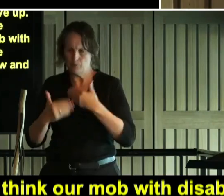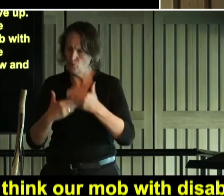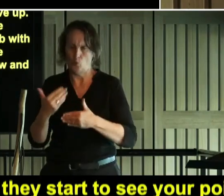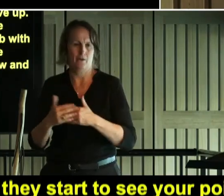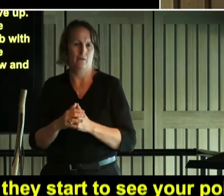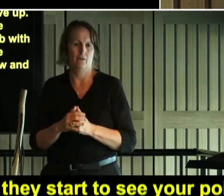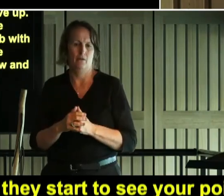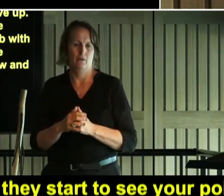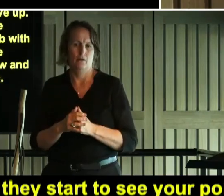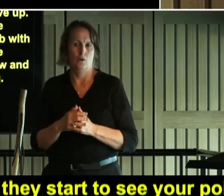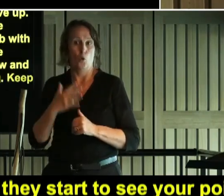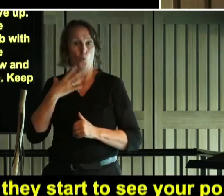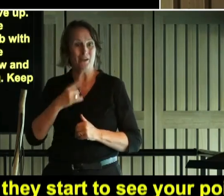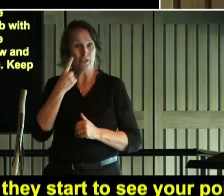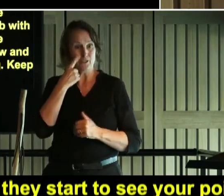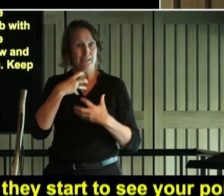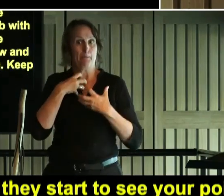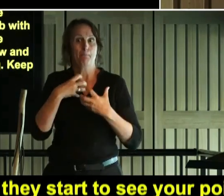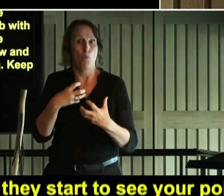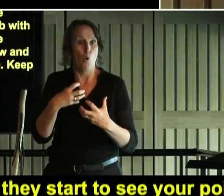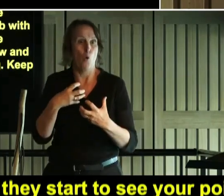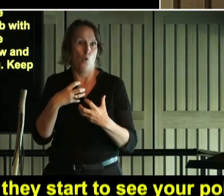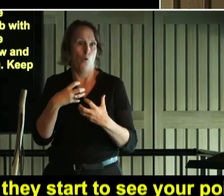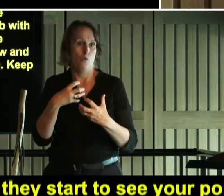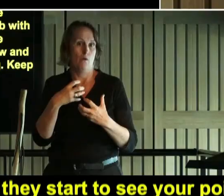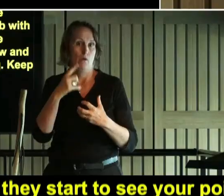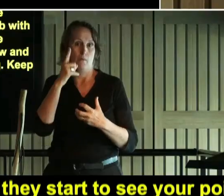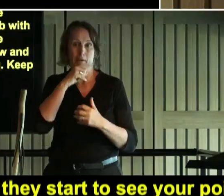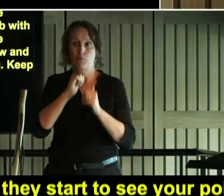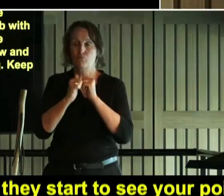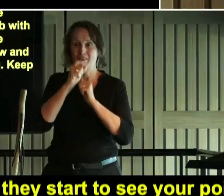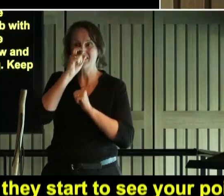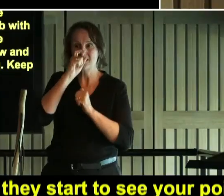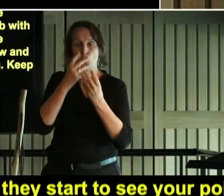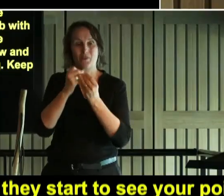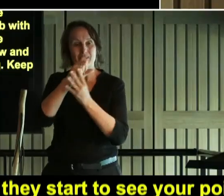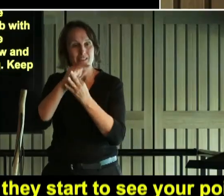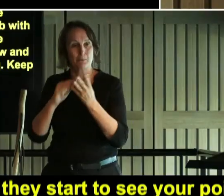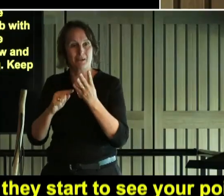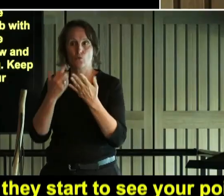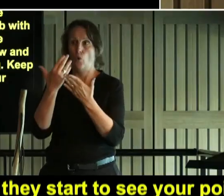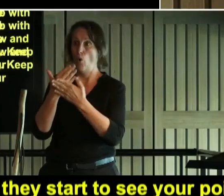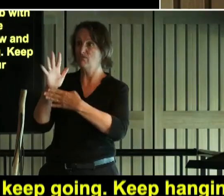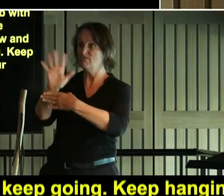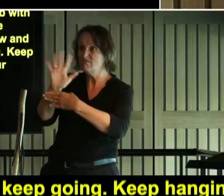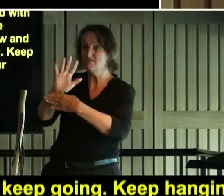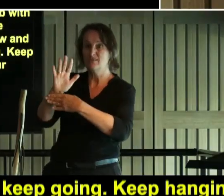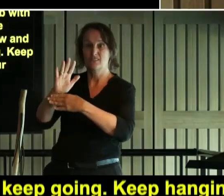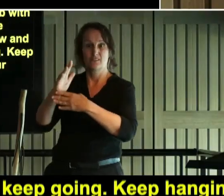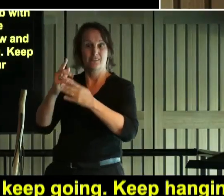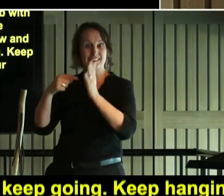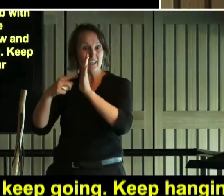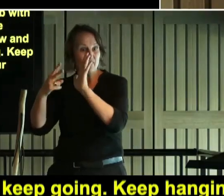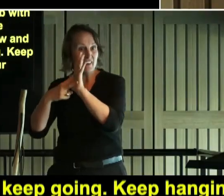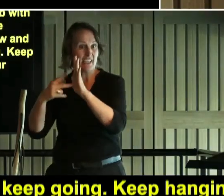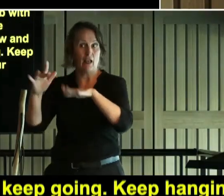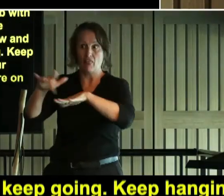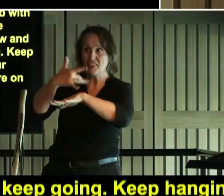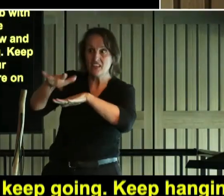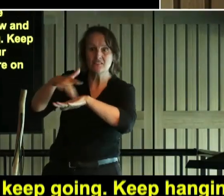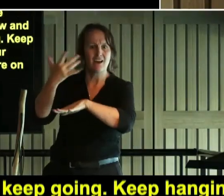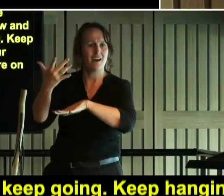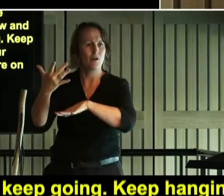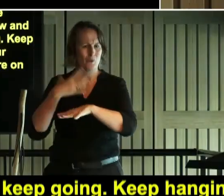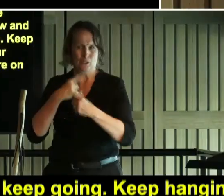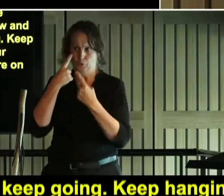there. We need to see more of our brothers and sisters with disabilities up there on the screen, in theatre, and not even just